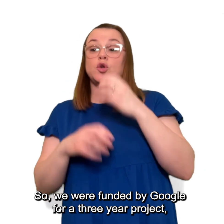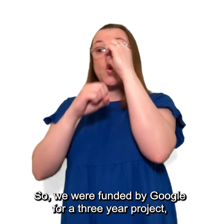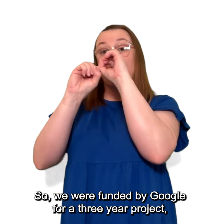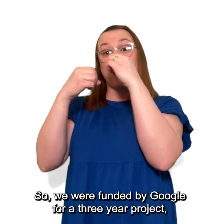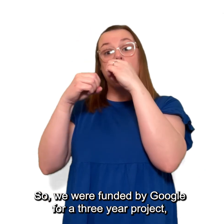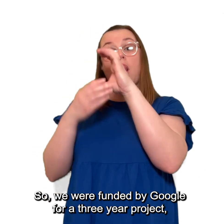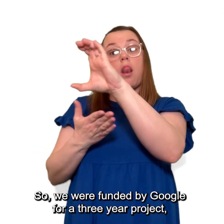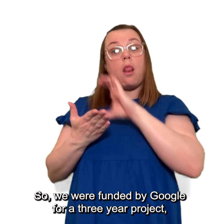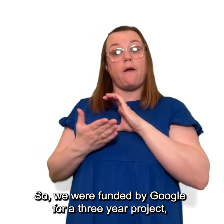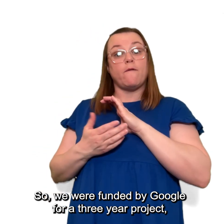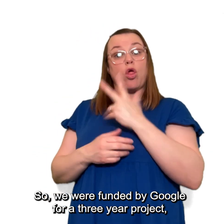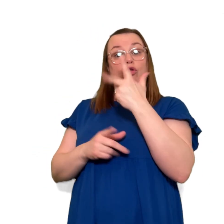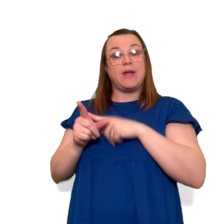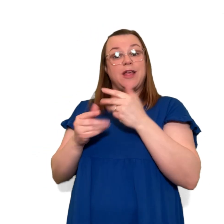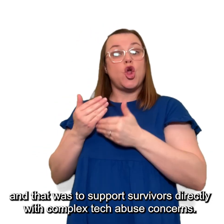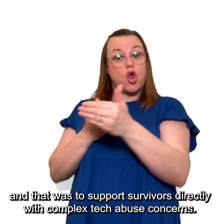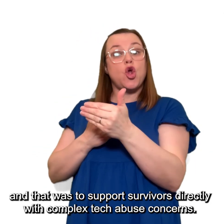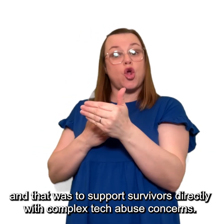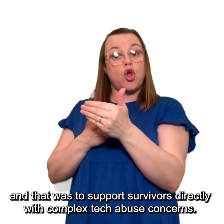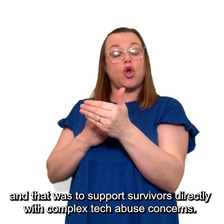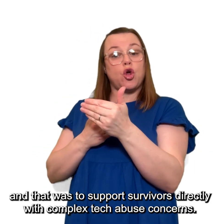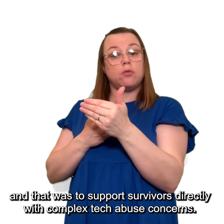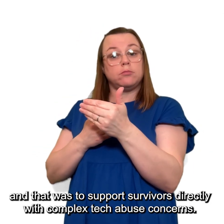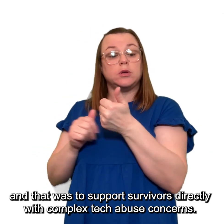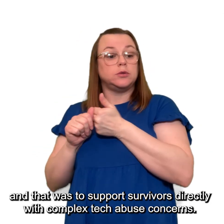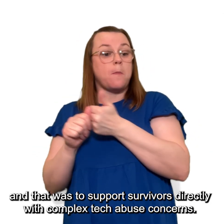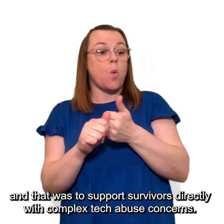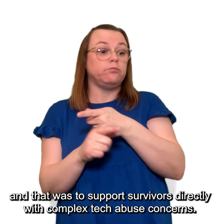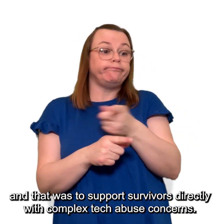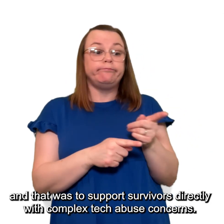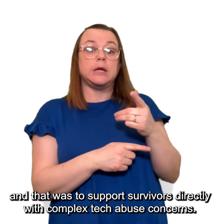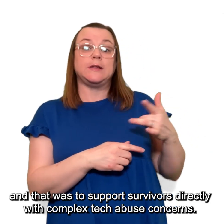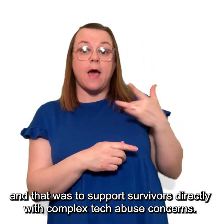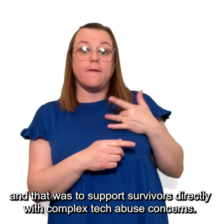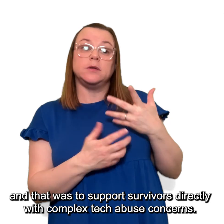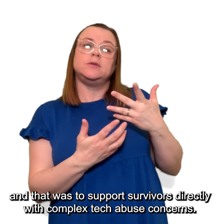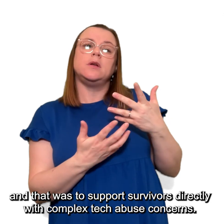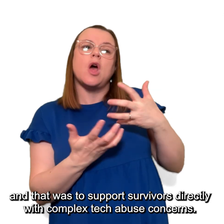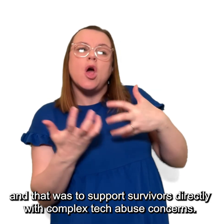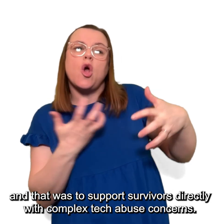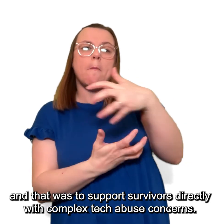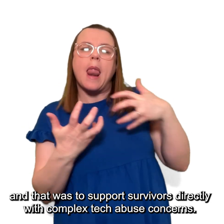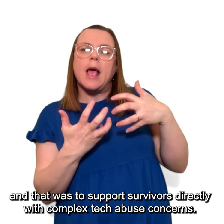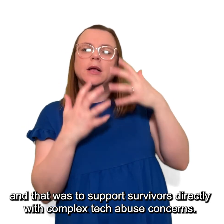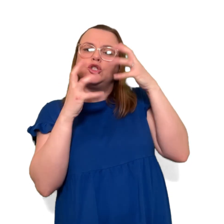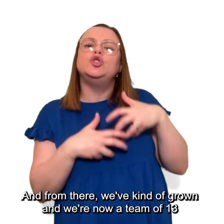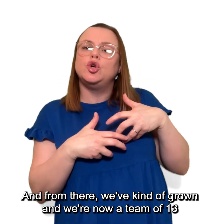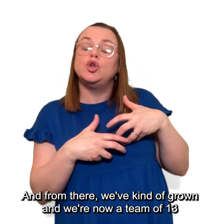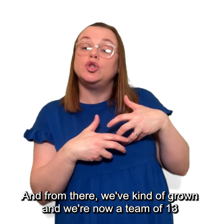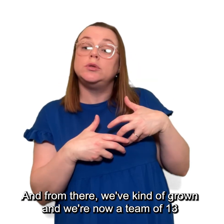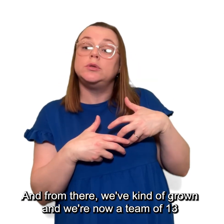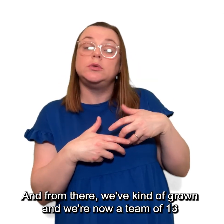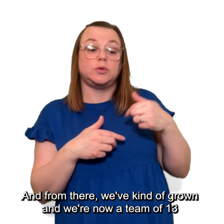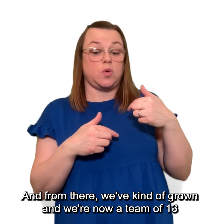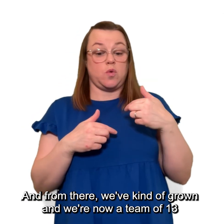by Google for a 3-year project, and that was to support survivors directly with complex tech abuse concerns. And